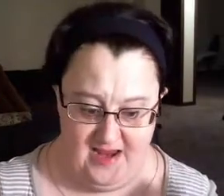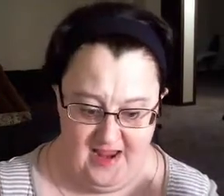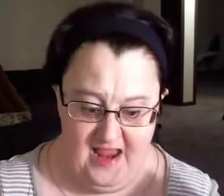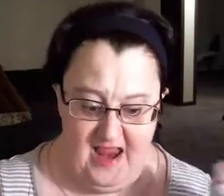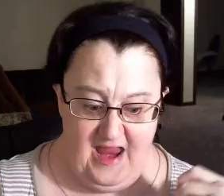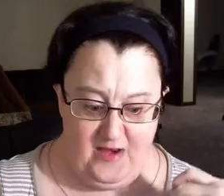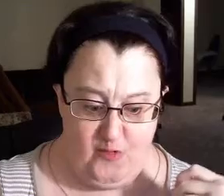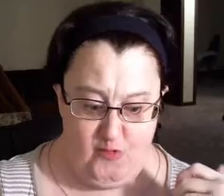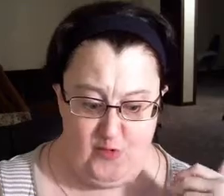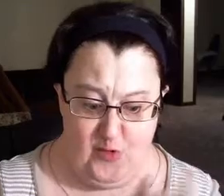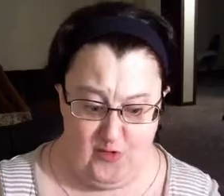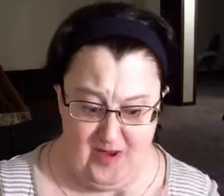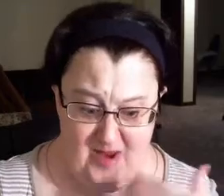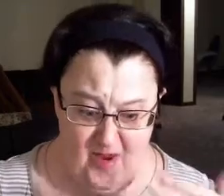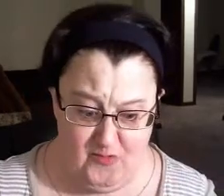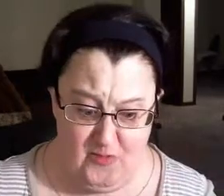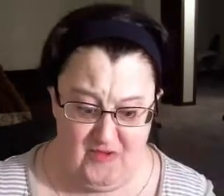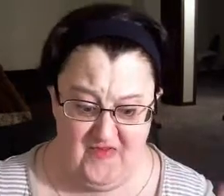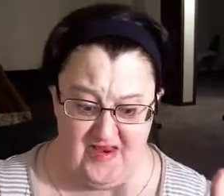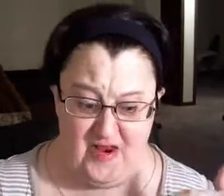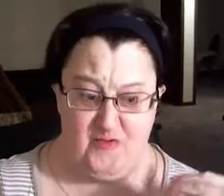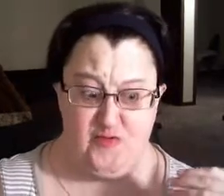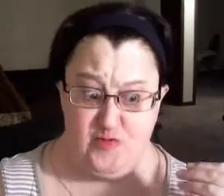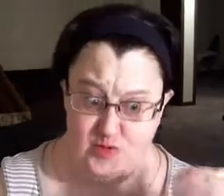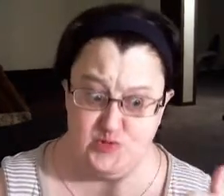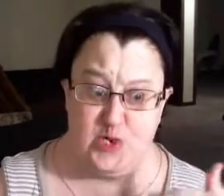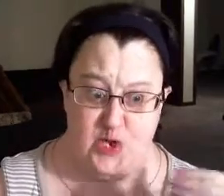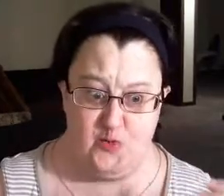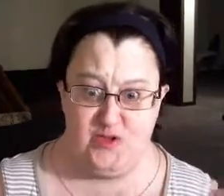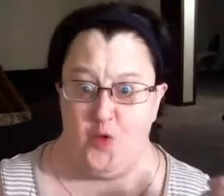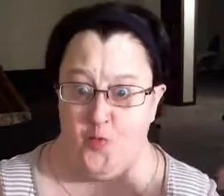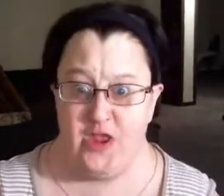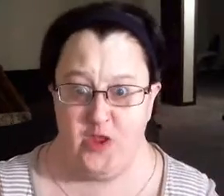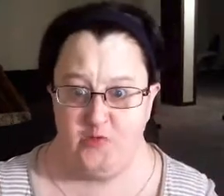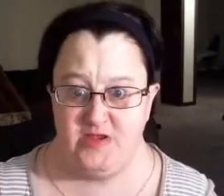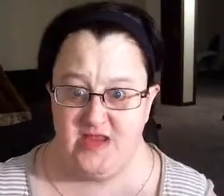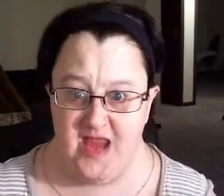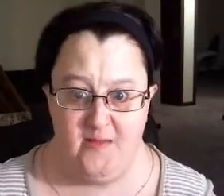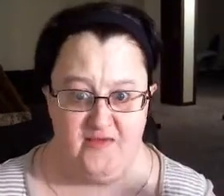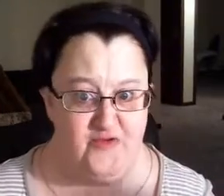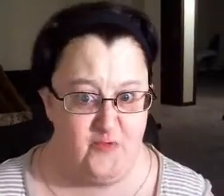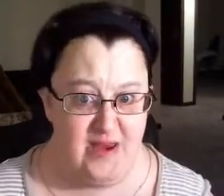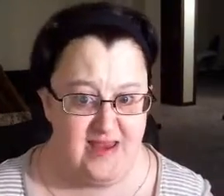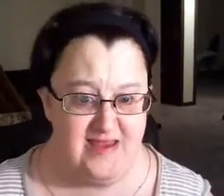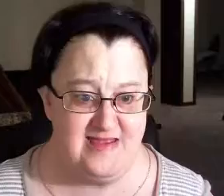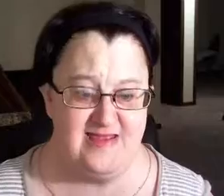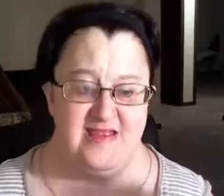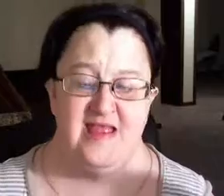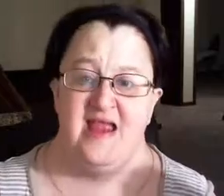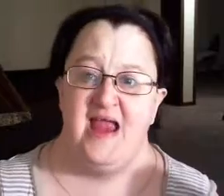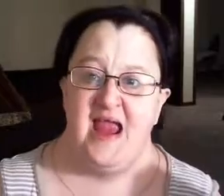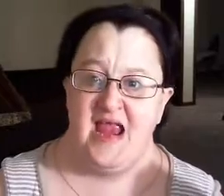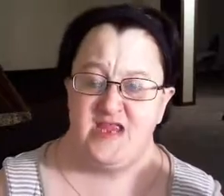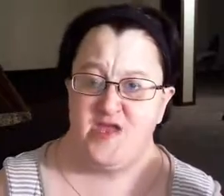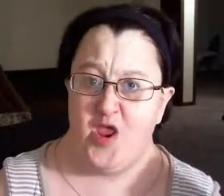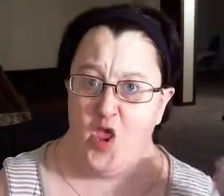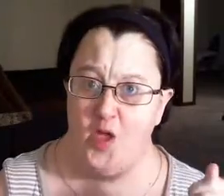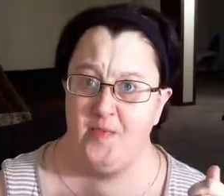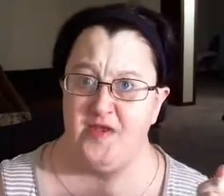and of course when you go to the doctor one of the things you usually do is i'll weigh you to see how much your weight is and so i called my